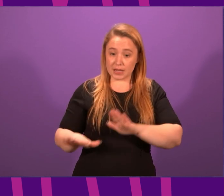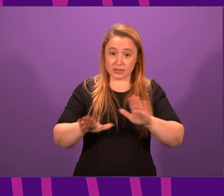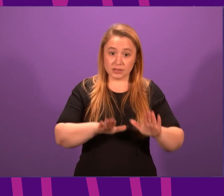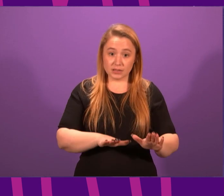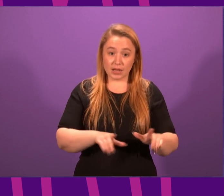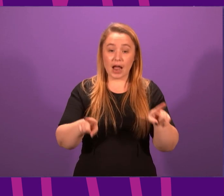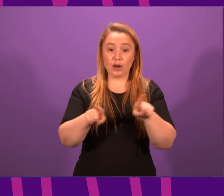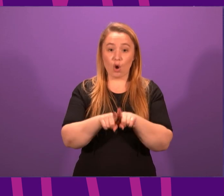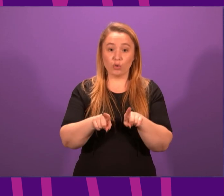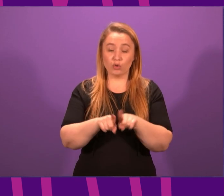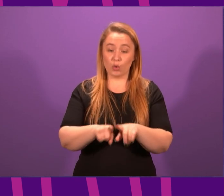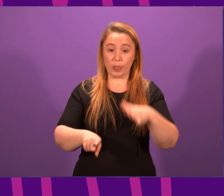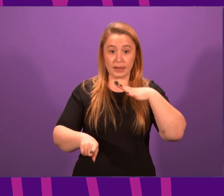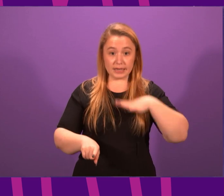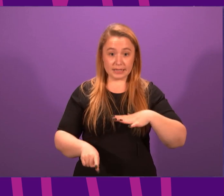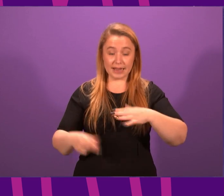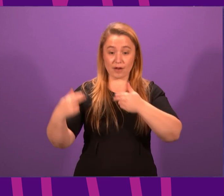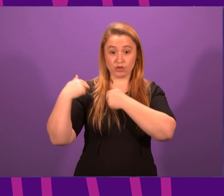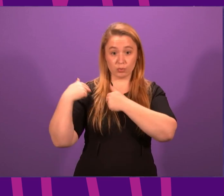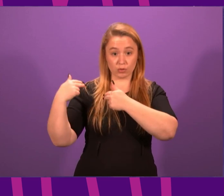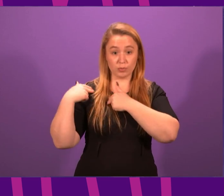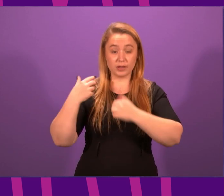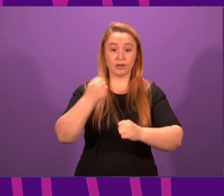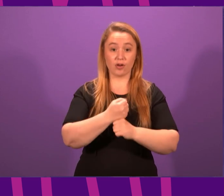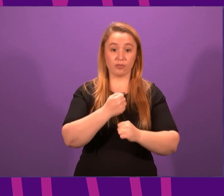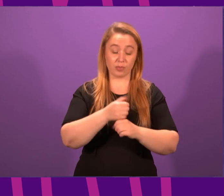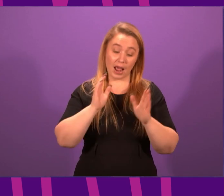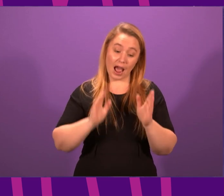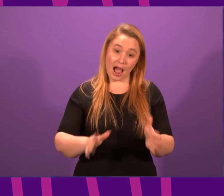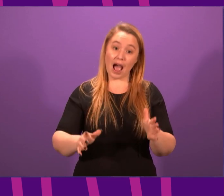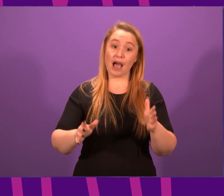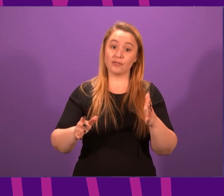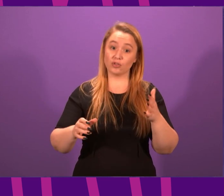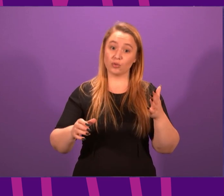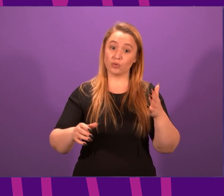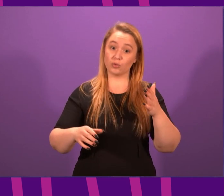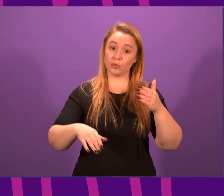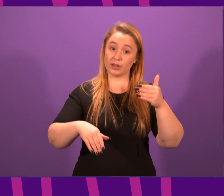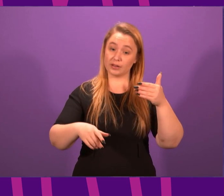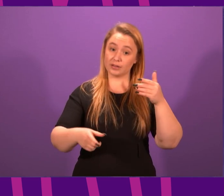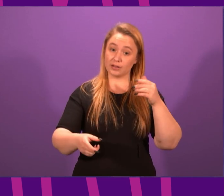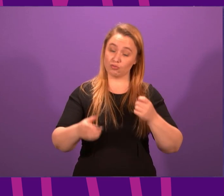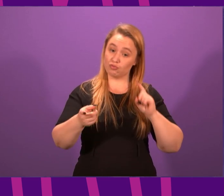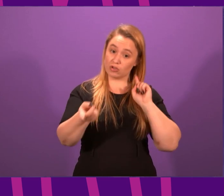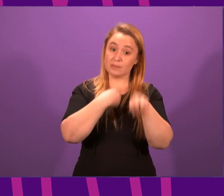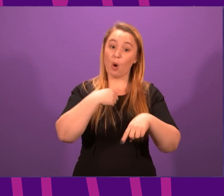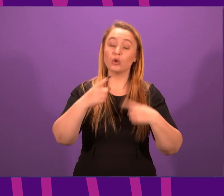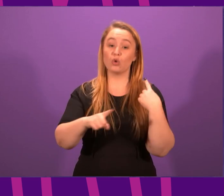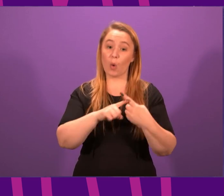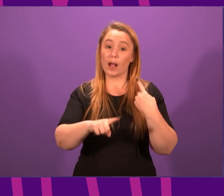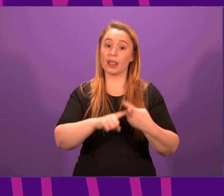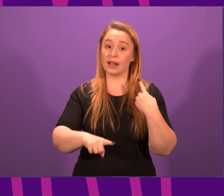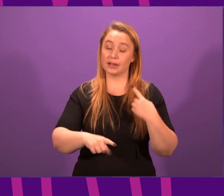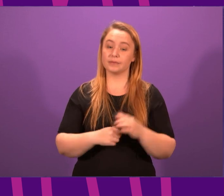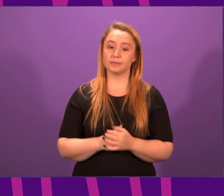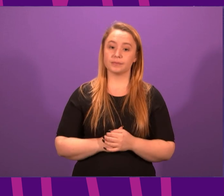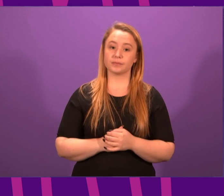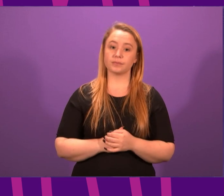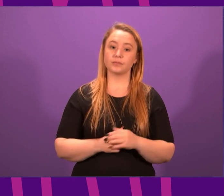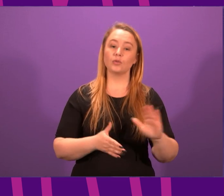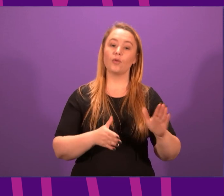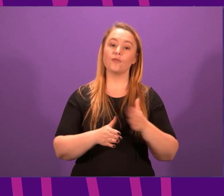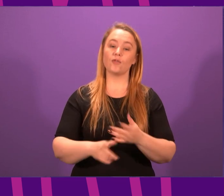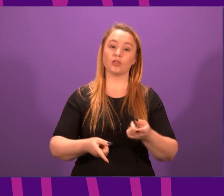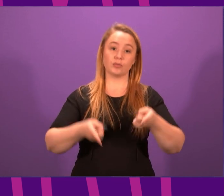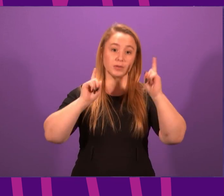the need and responsibility of government to act quickly and, yes, to be accountable for that. As the First Minister set out, we